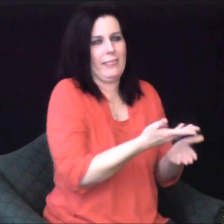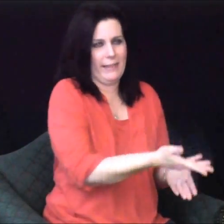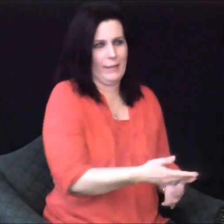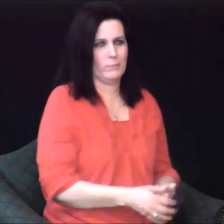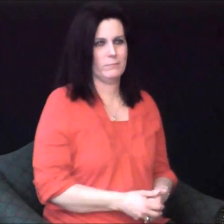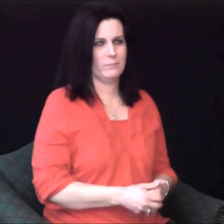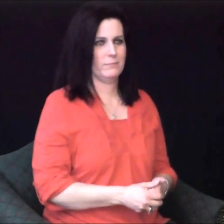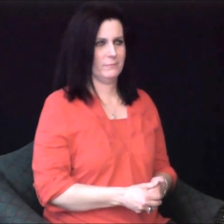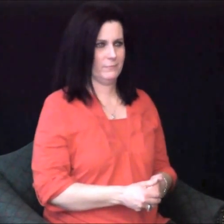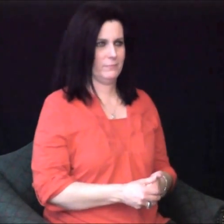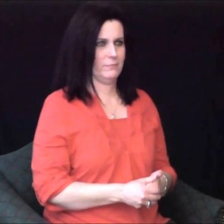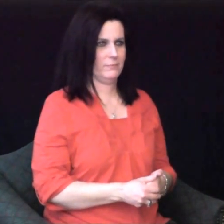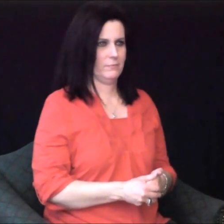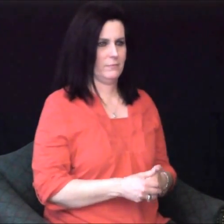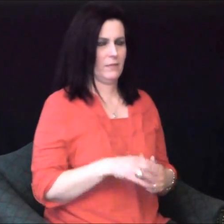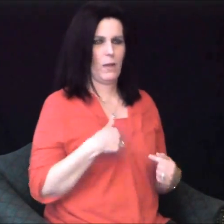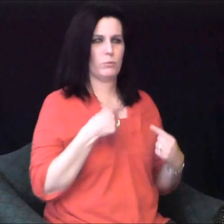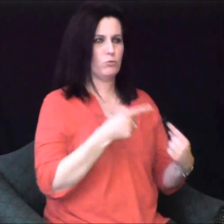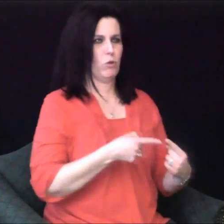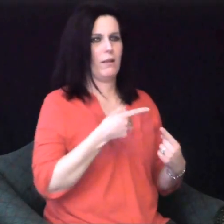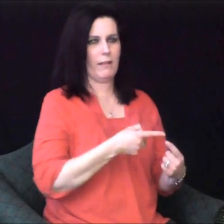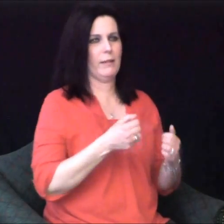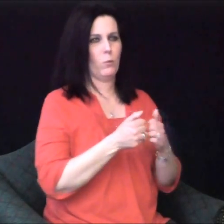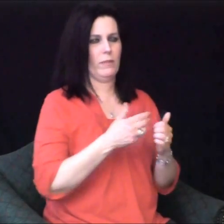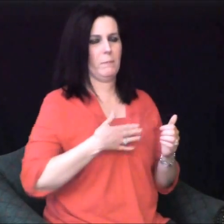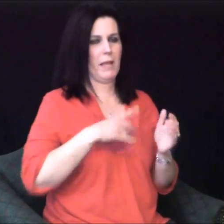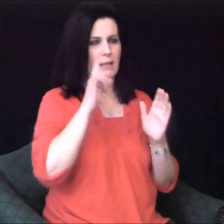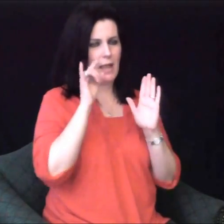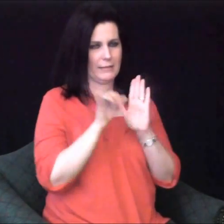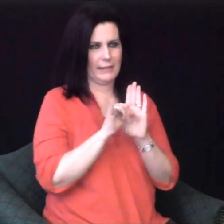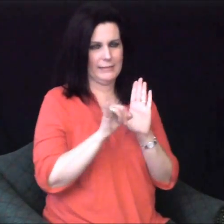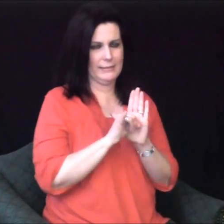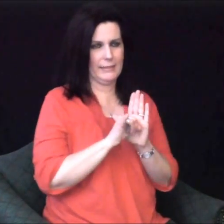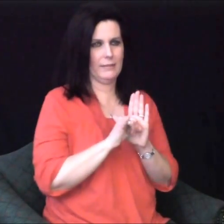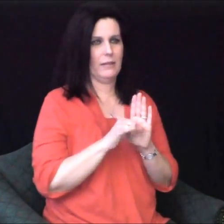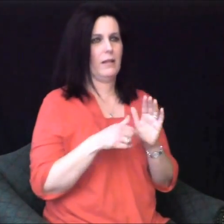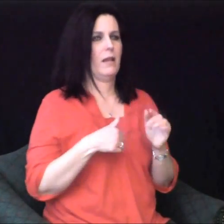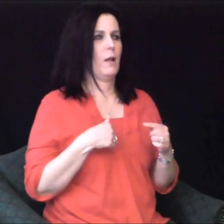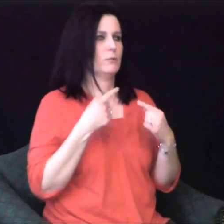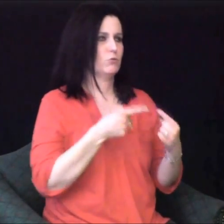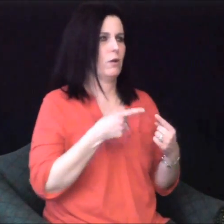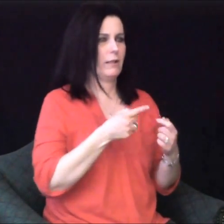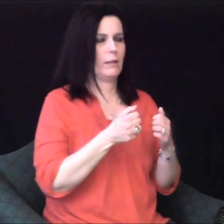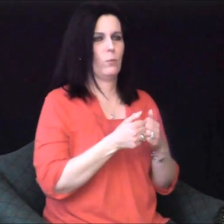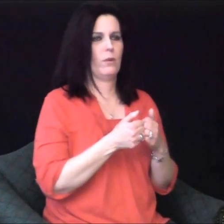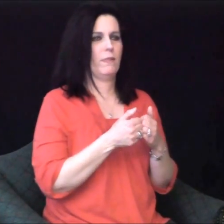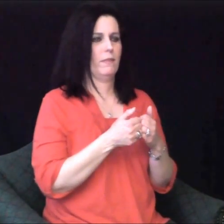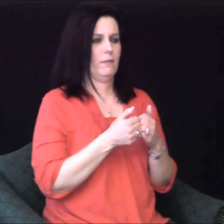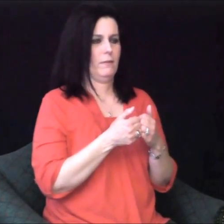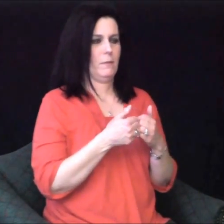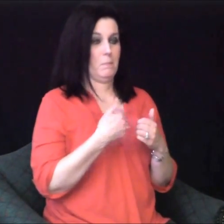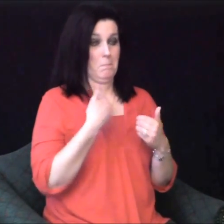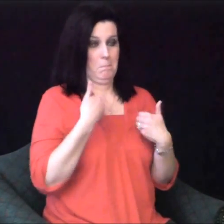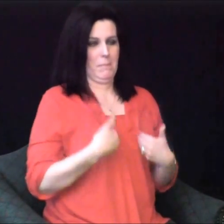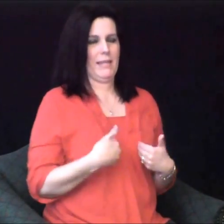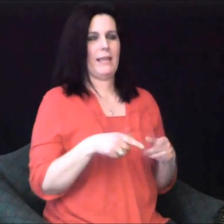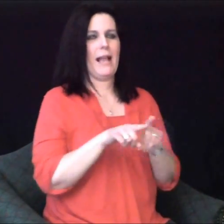How do I get there? I struggled with my identity. I struggled with